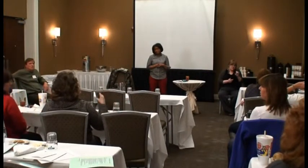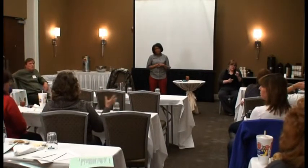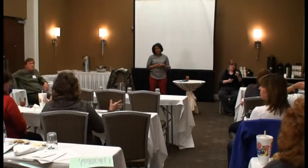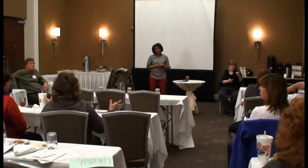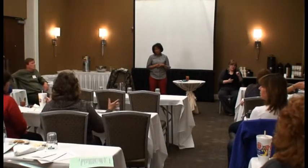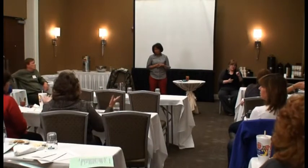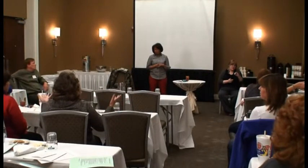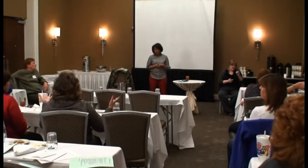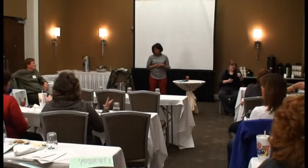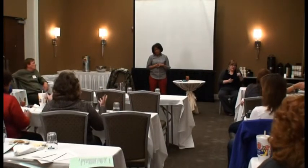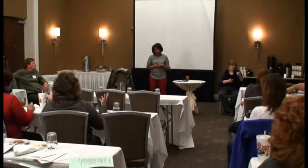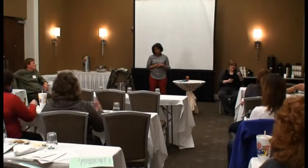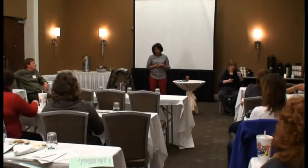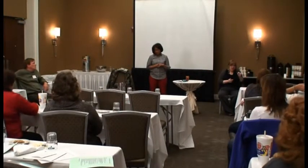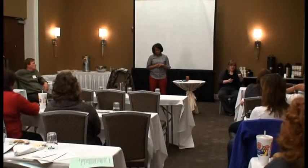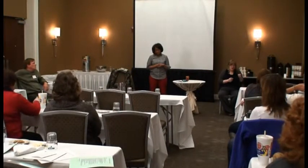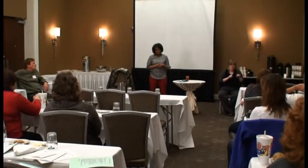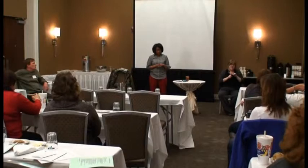the medical card.